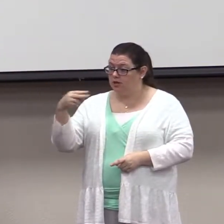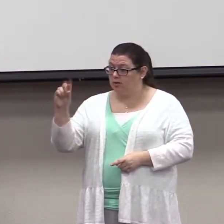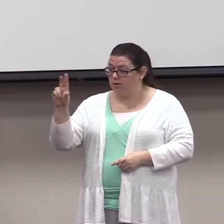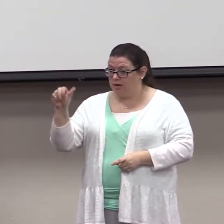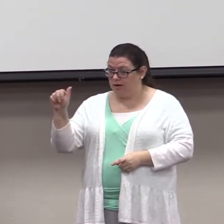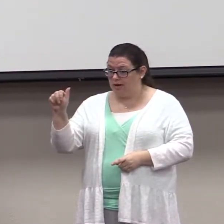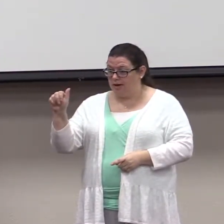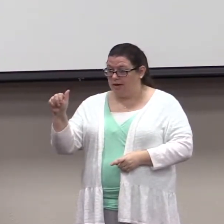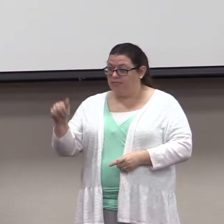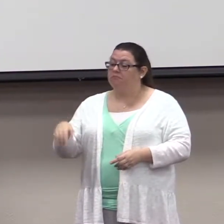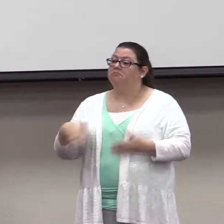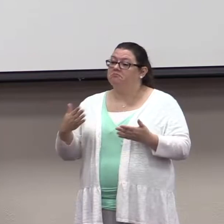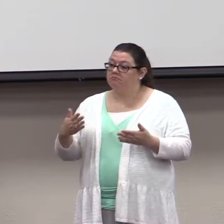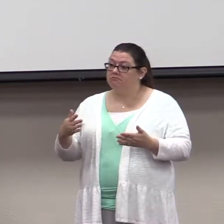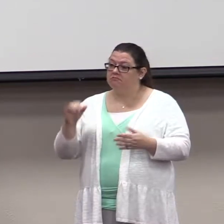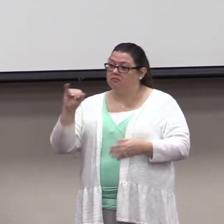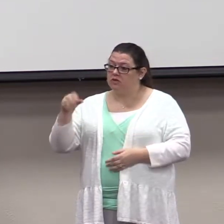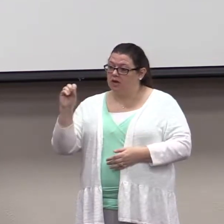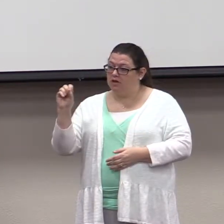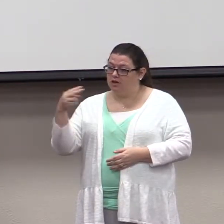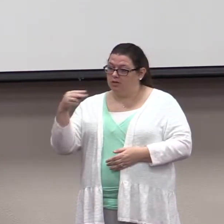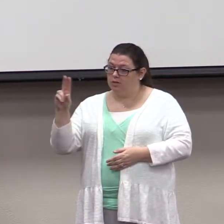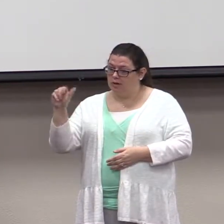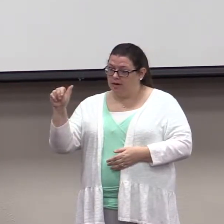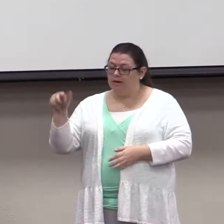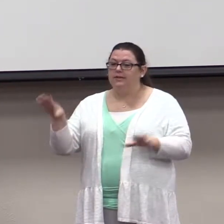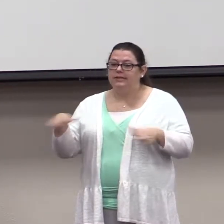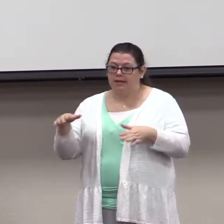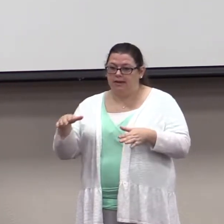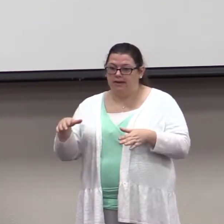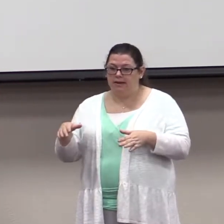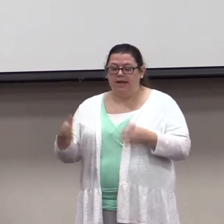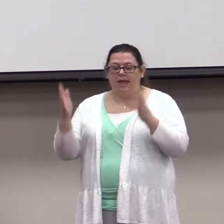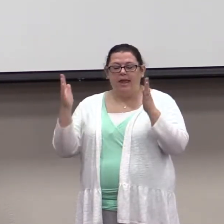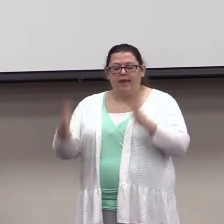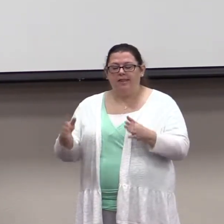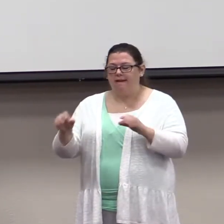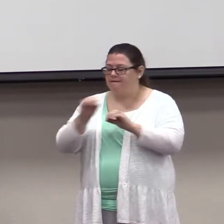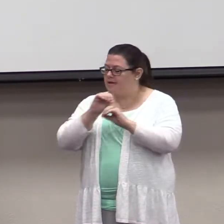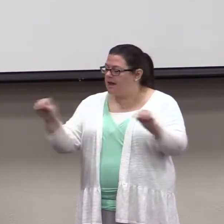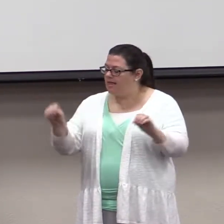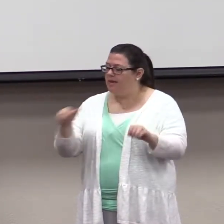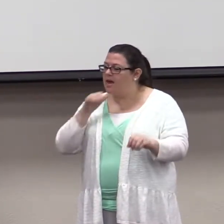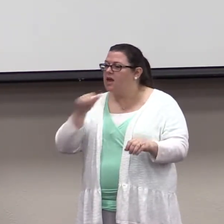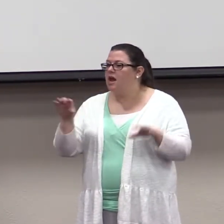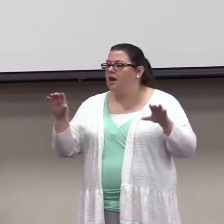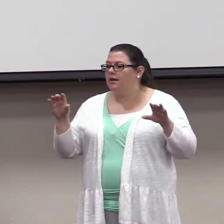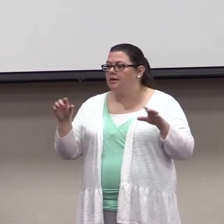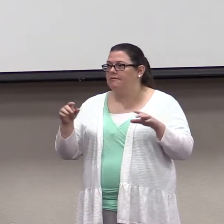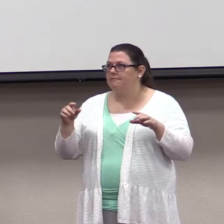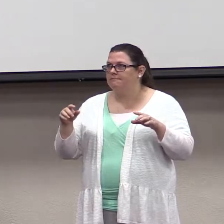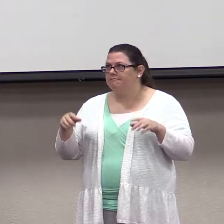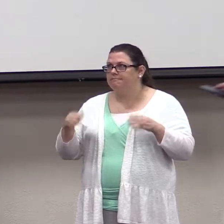did. He left nothing undone of all that the Lord had commanded Moses.